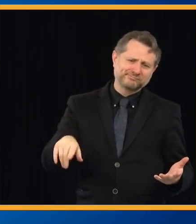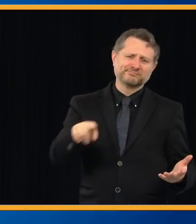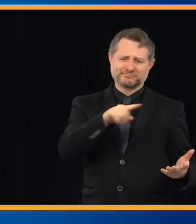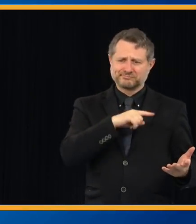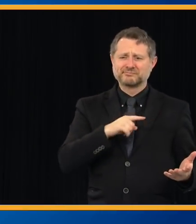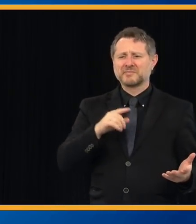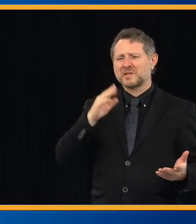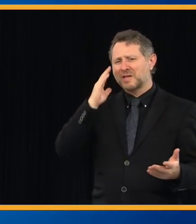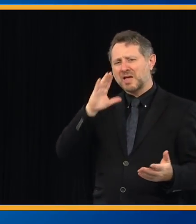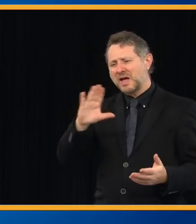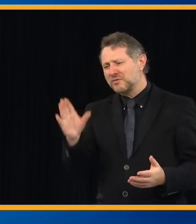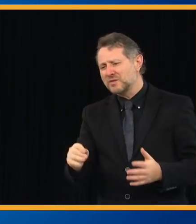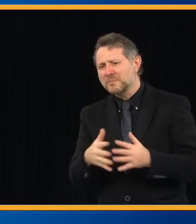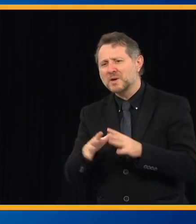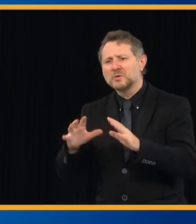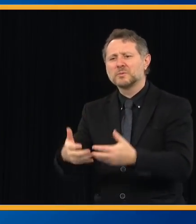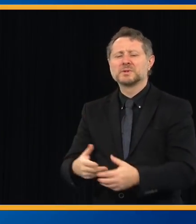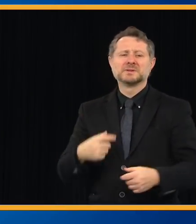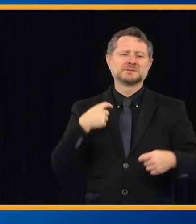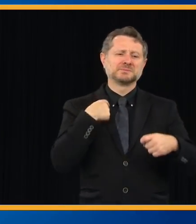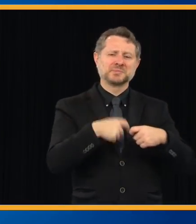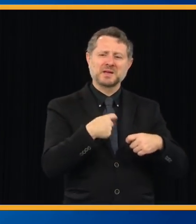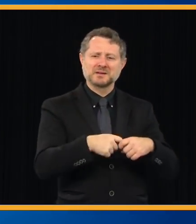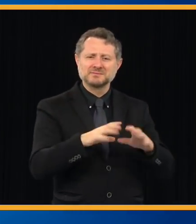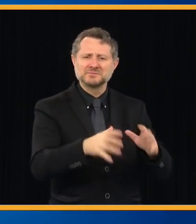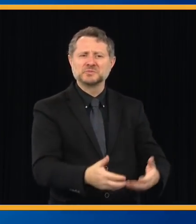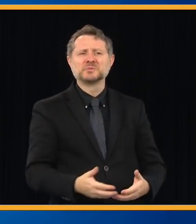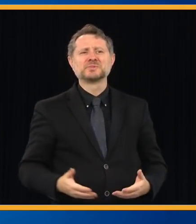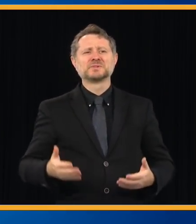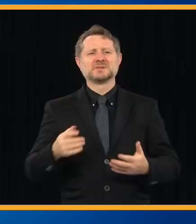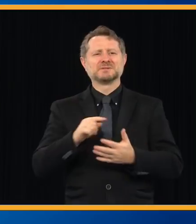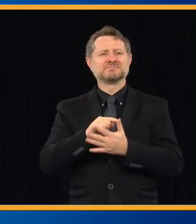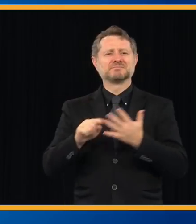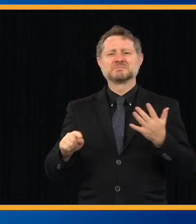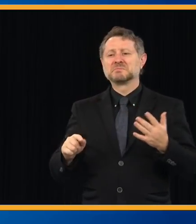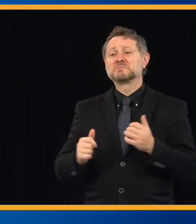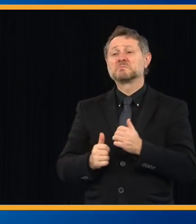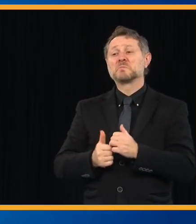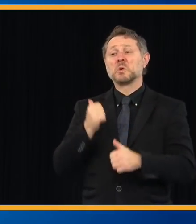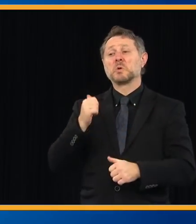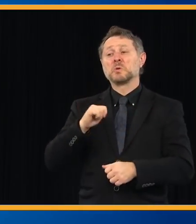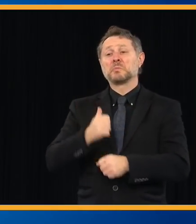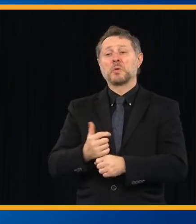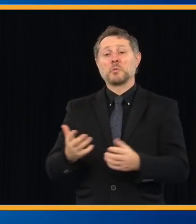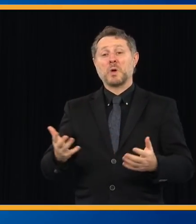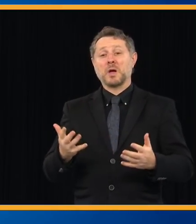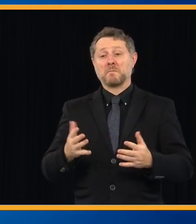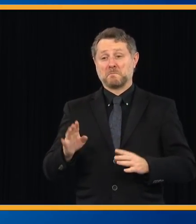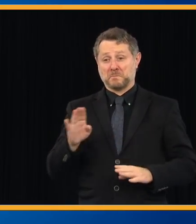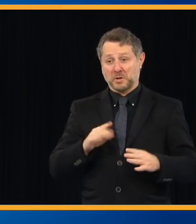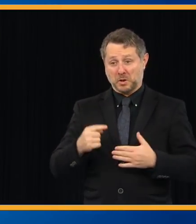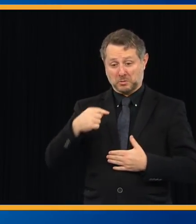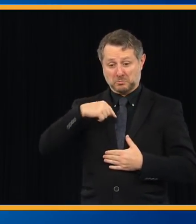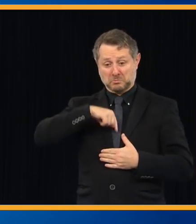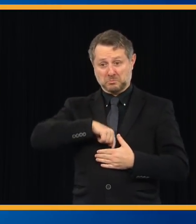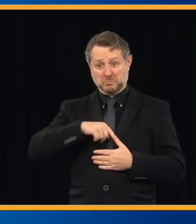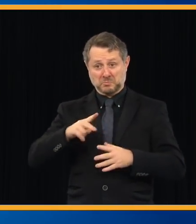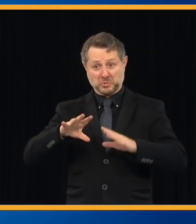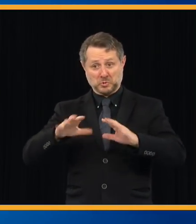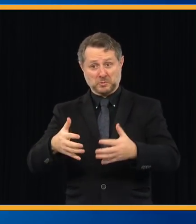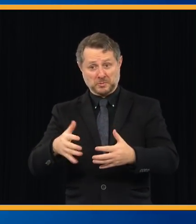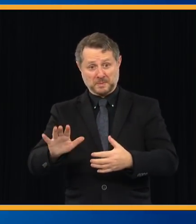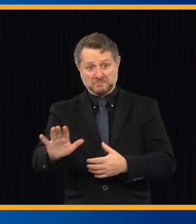dramatically. Nothing biological about the minority